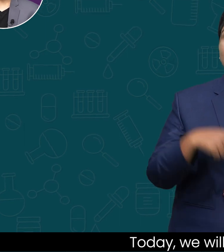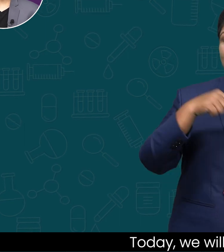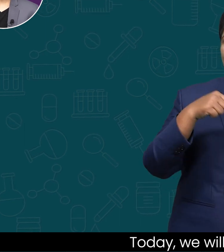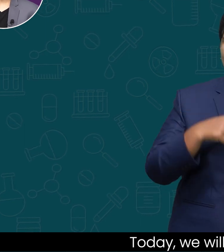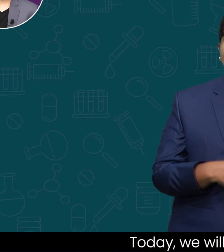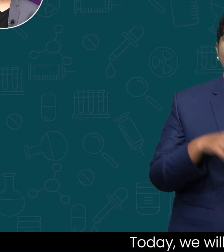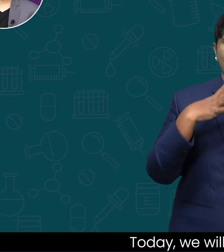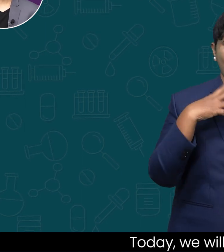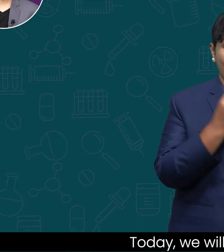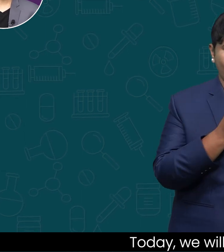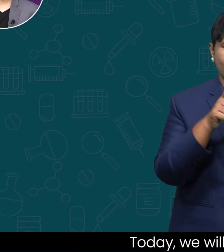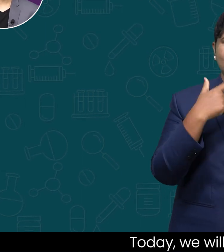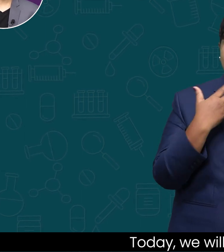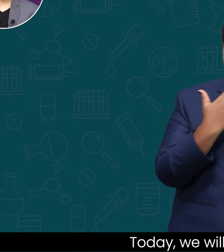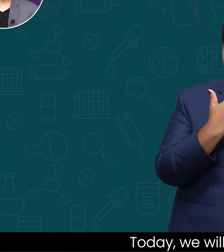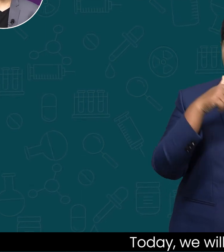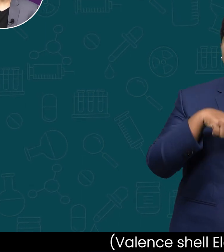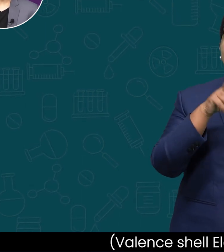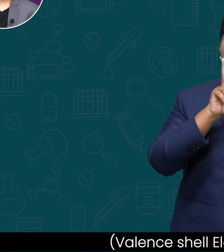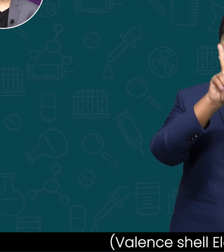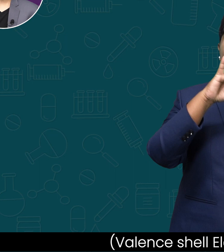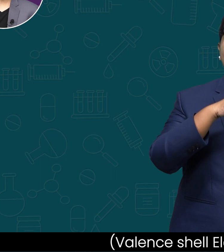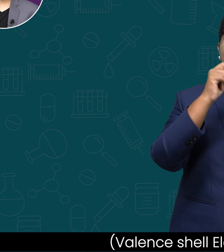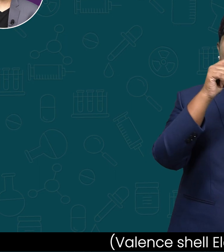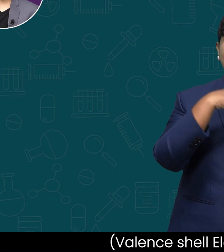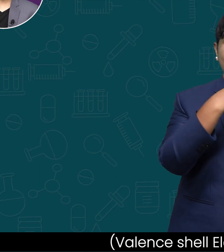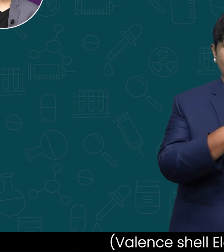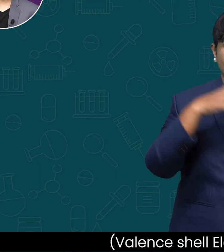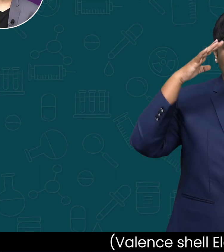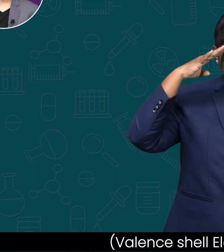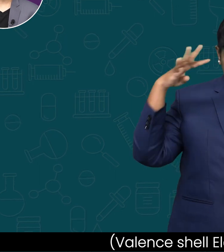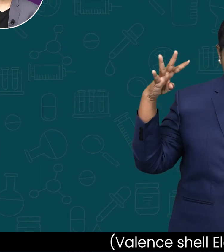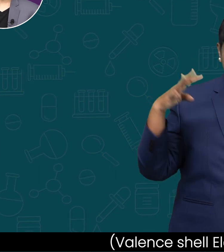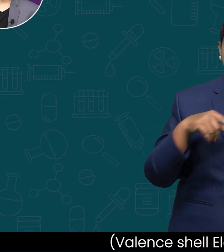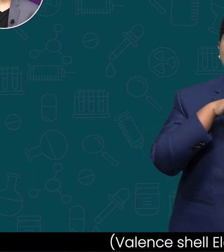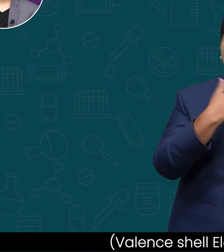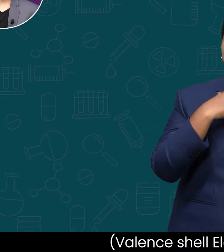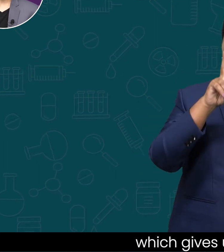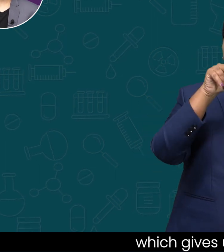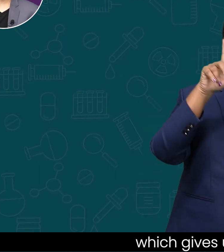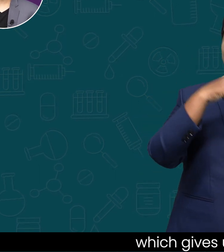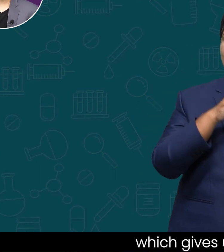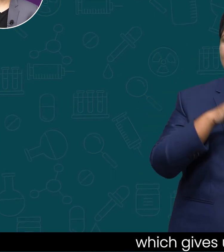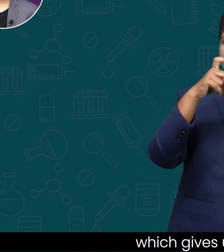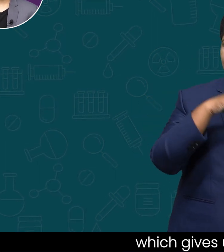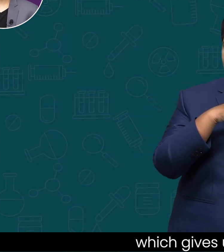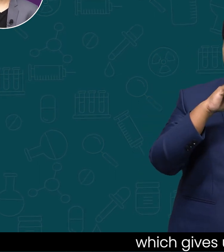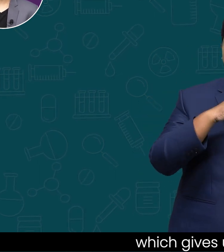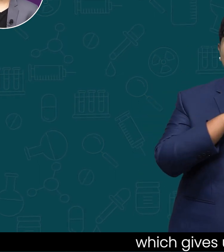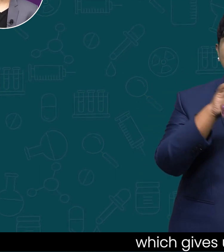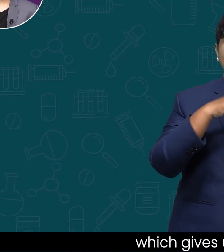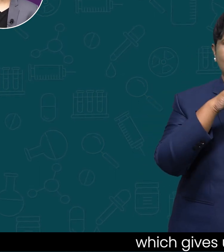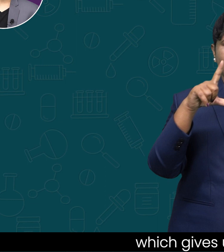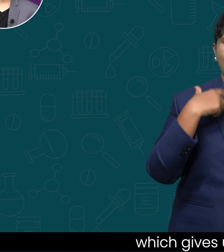Today, we will read VSPR theory, valence shell electron pair repulsion, which gives us all